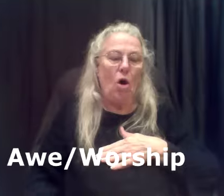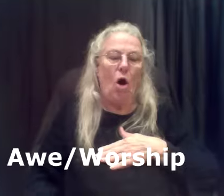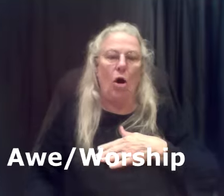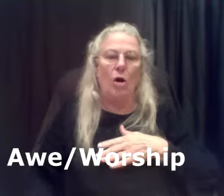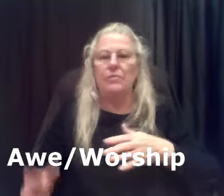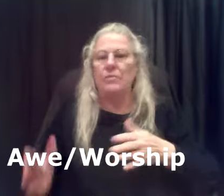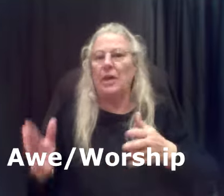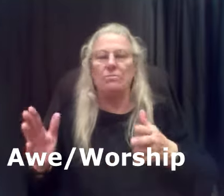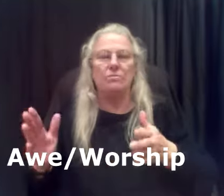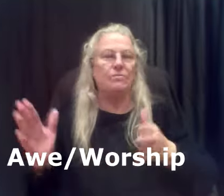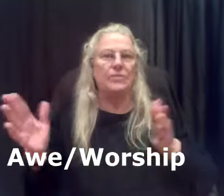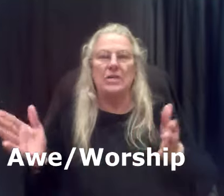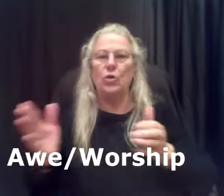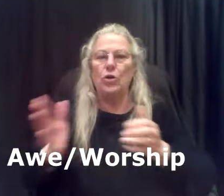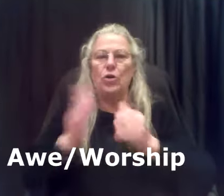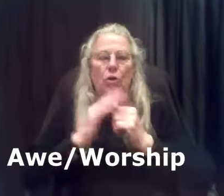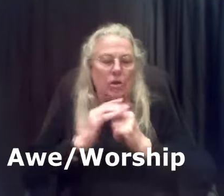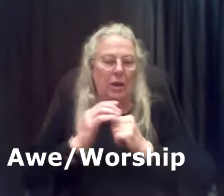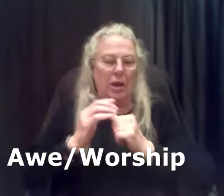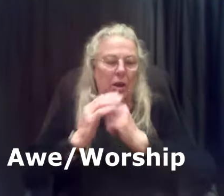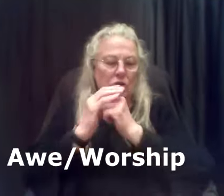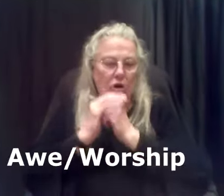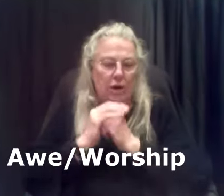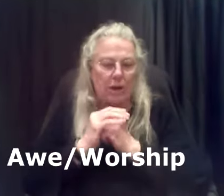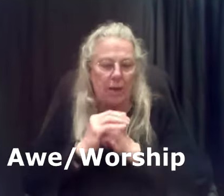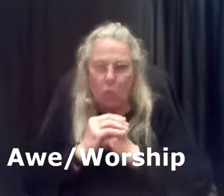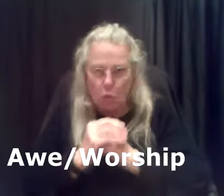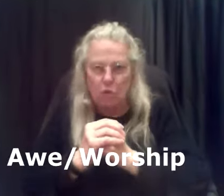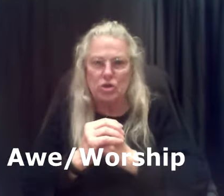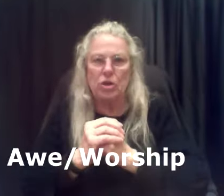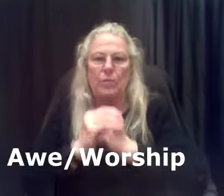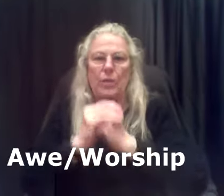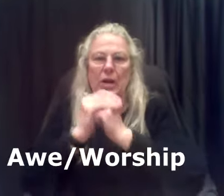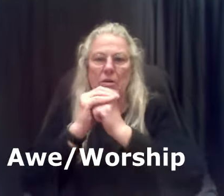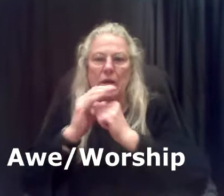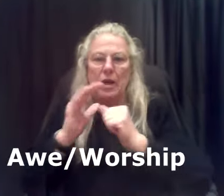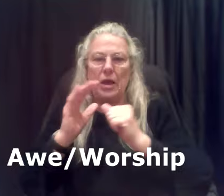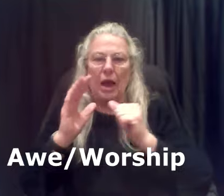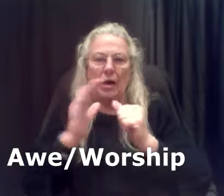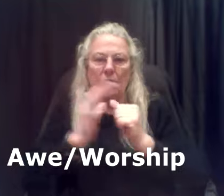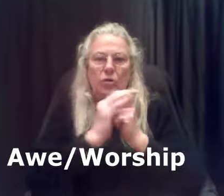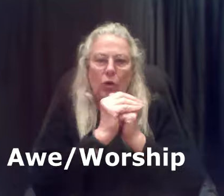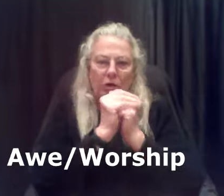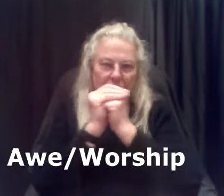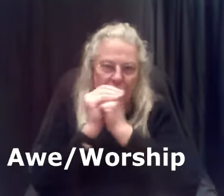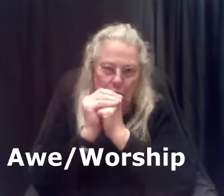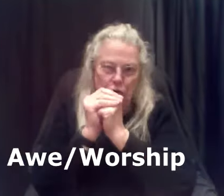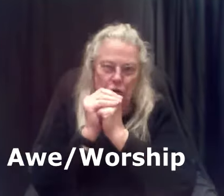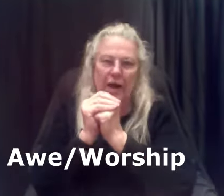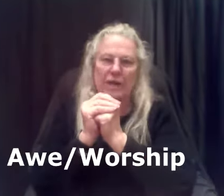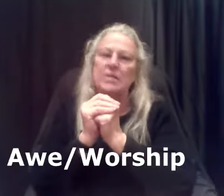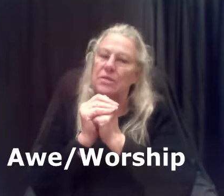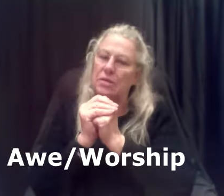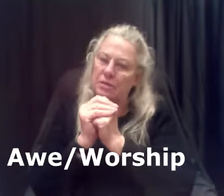Awe, and that's where you're going to be talking about worship, and you're going to fold your hand. It's a little different